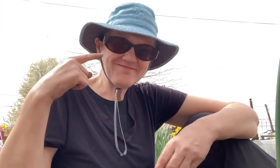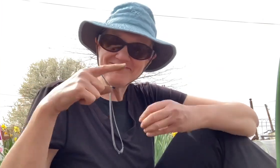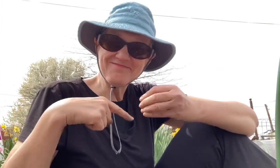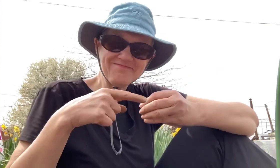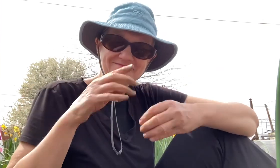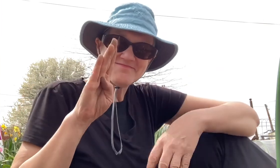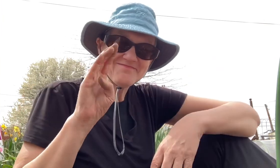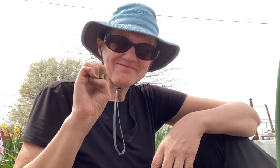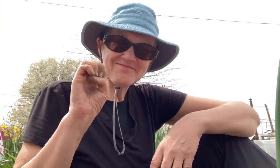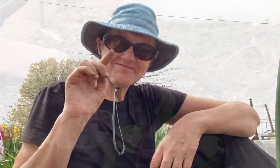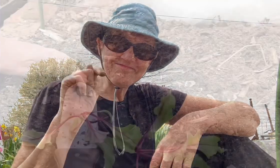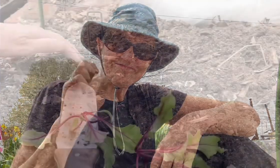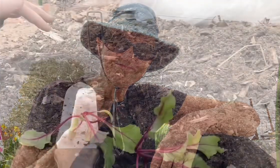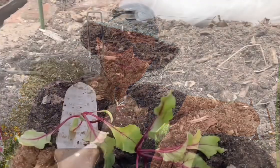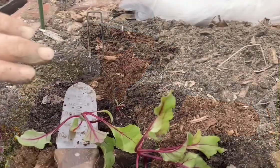that crazy about beets.